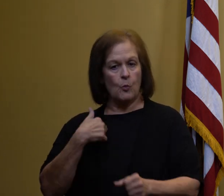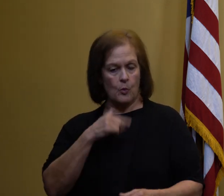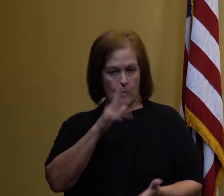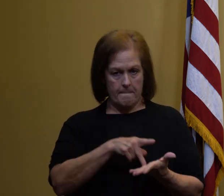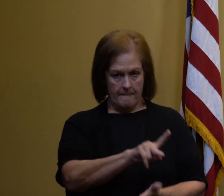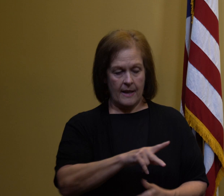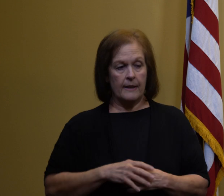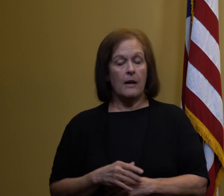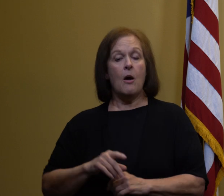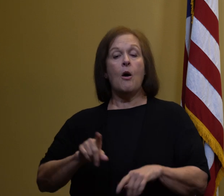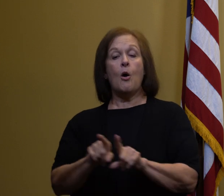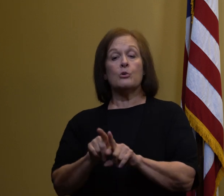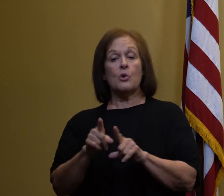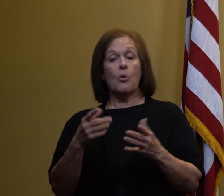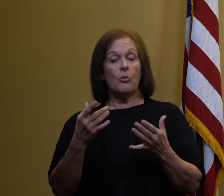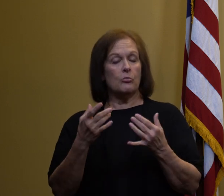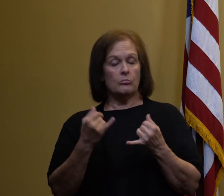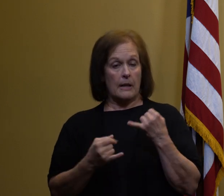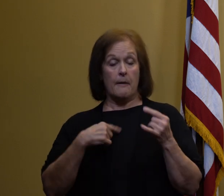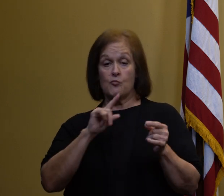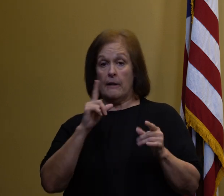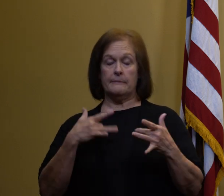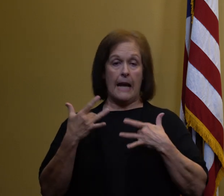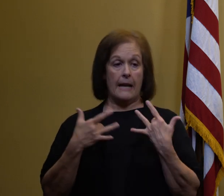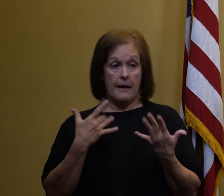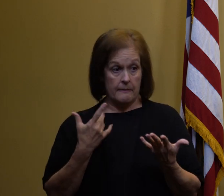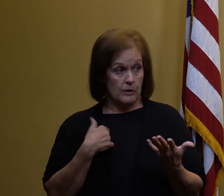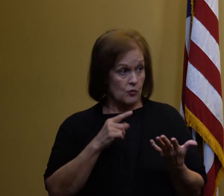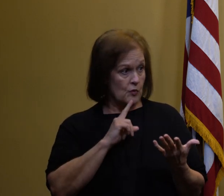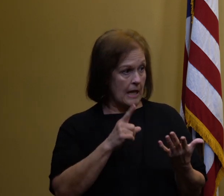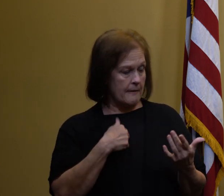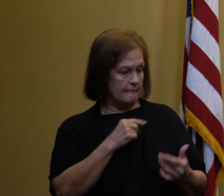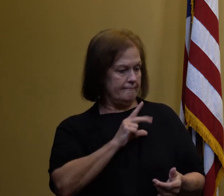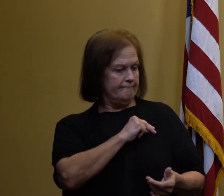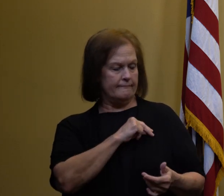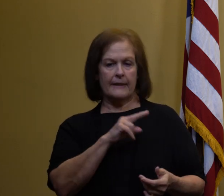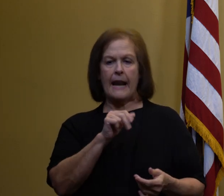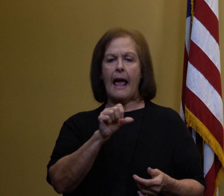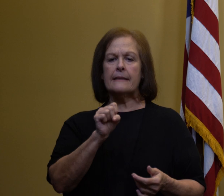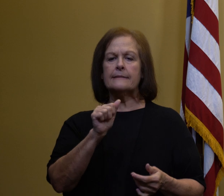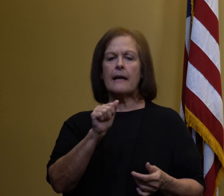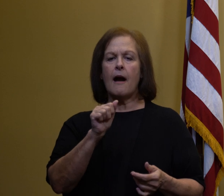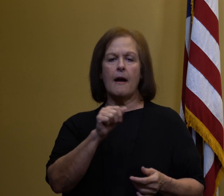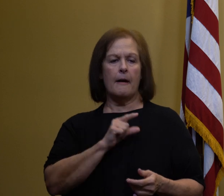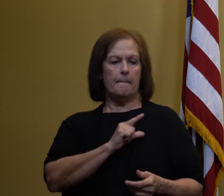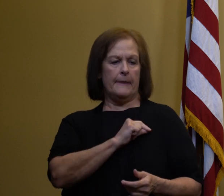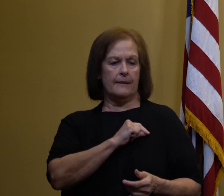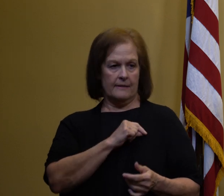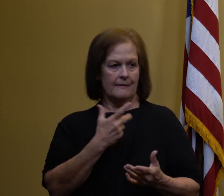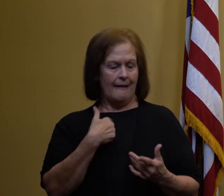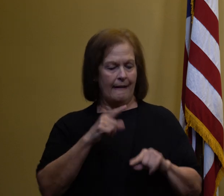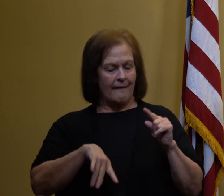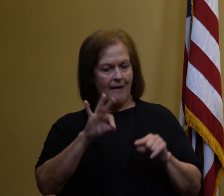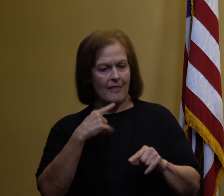I also just wanted to end on this. I'm excited. Normally, I have on my NASA pin. I couldn't find it this morning. That's I